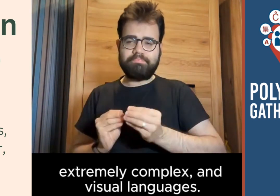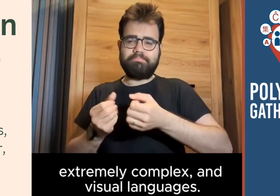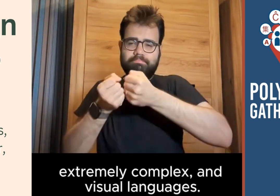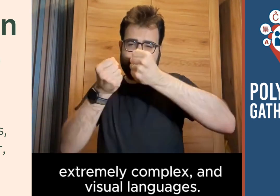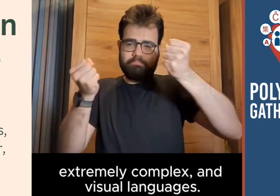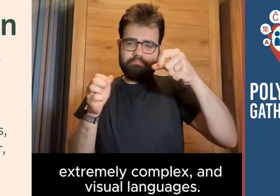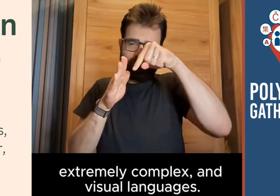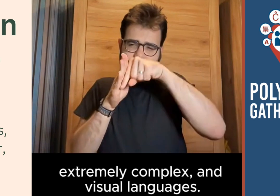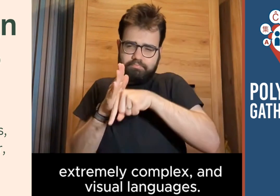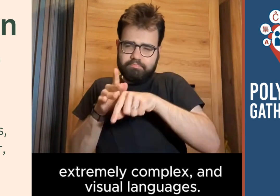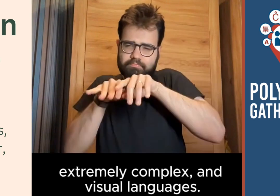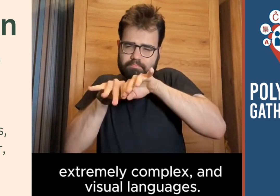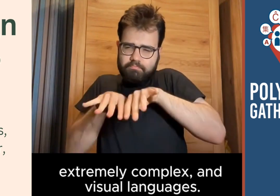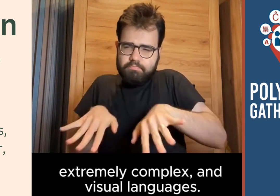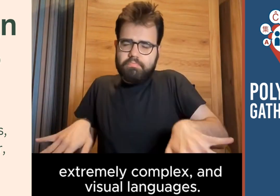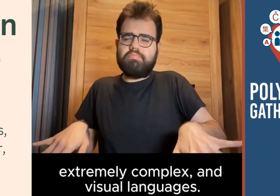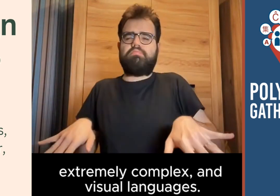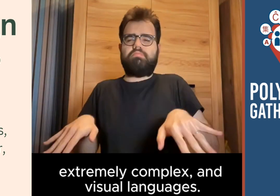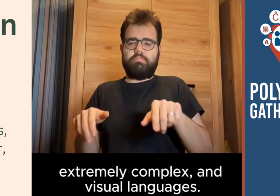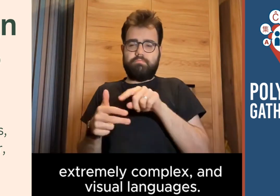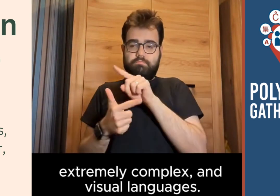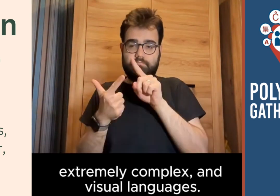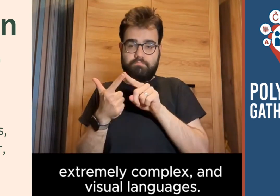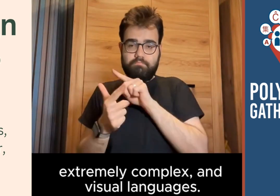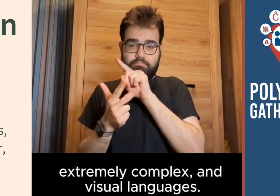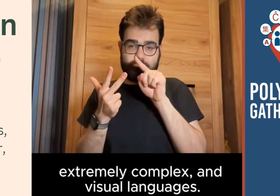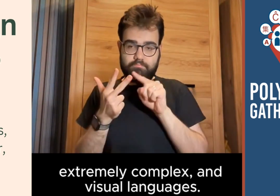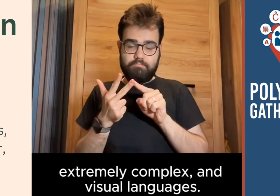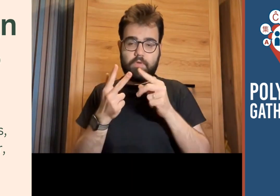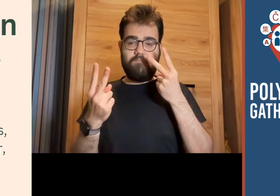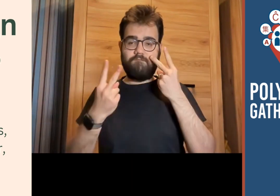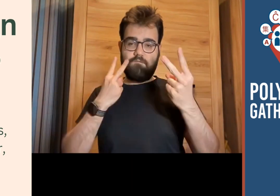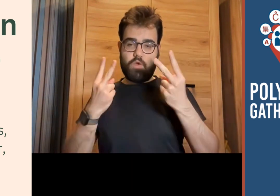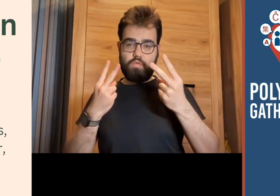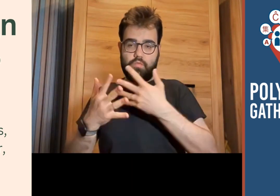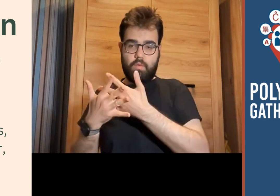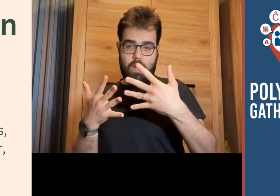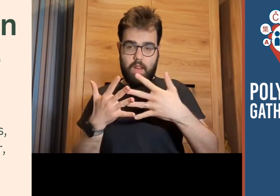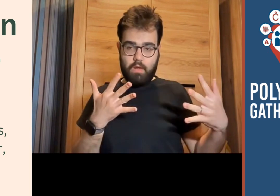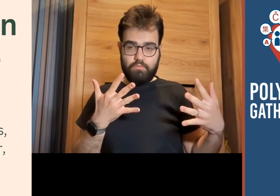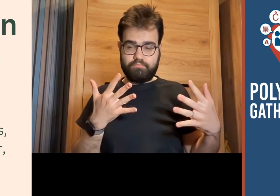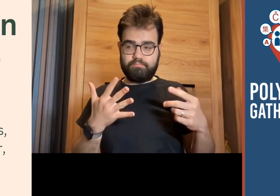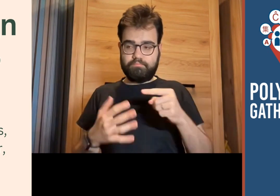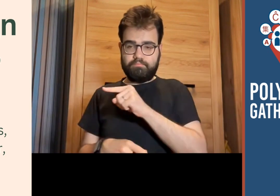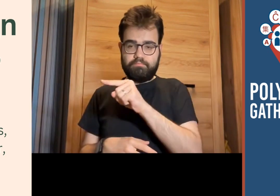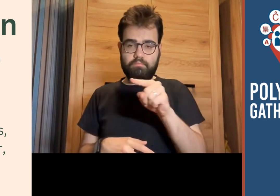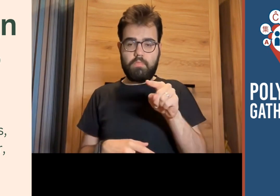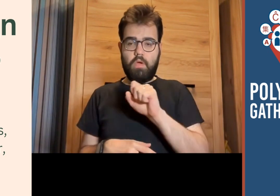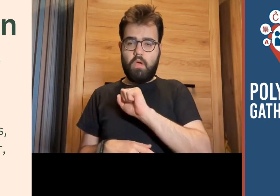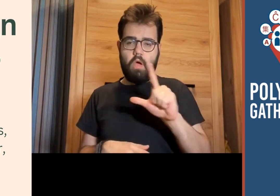languages in general, but they are defined as full-fledged, complex, and natural visual